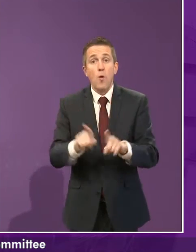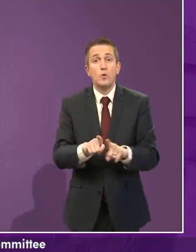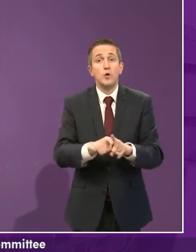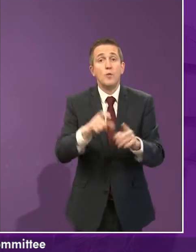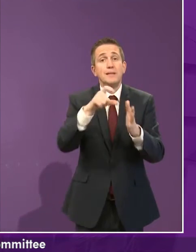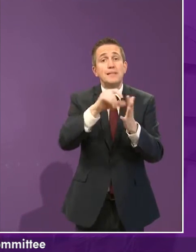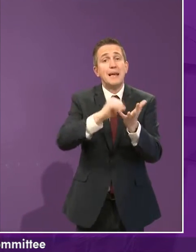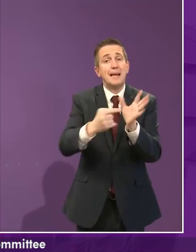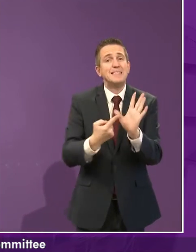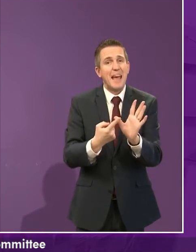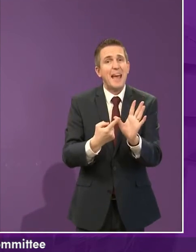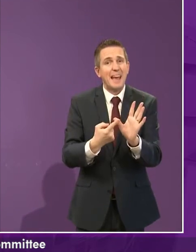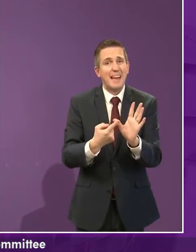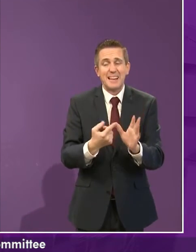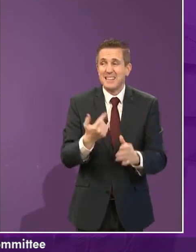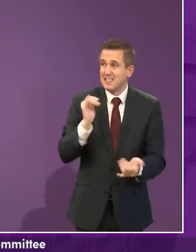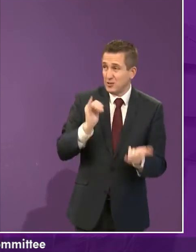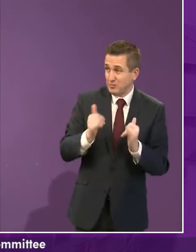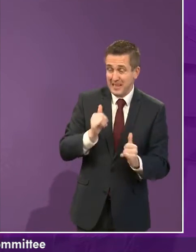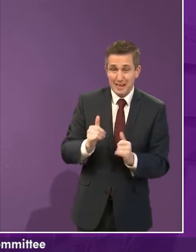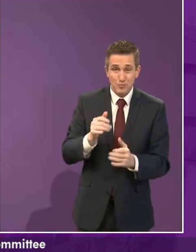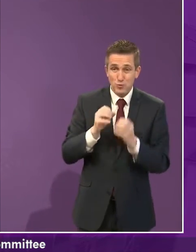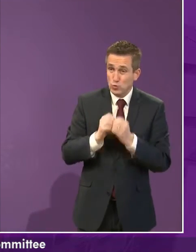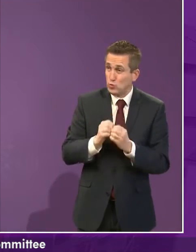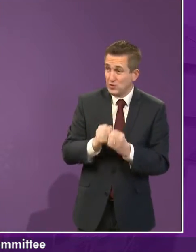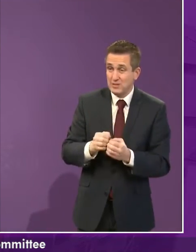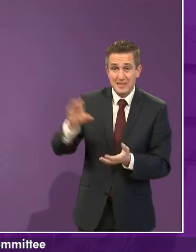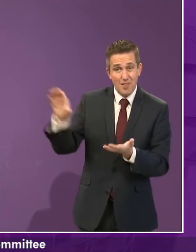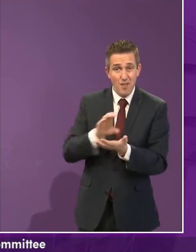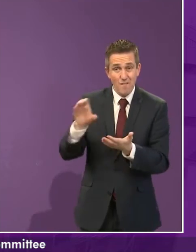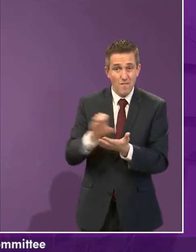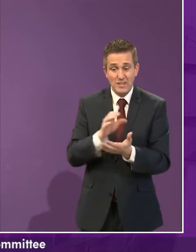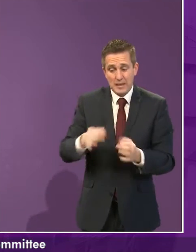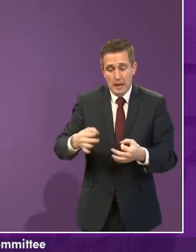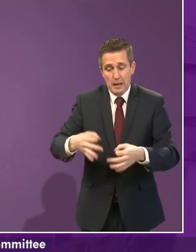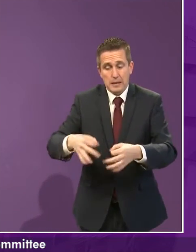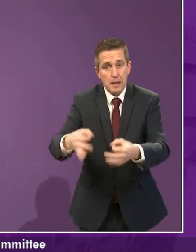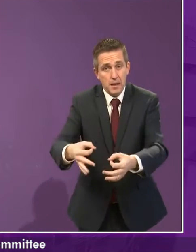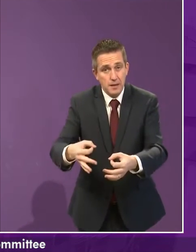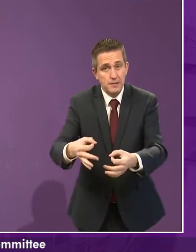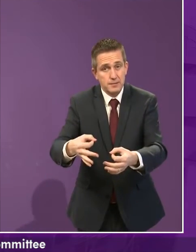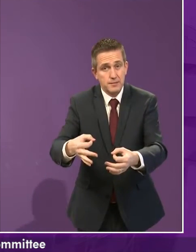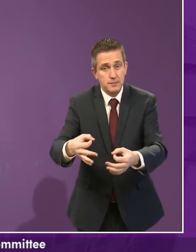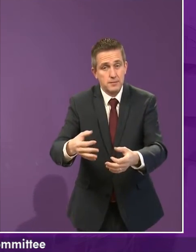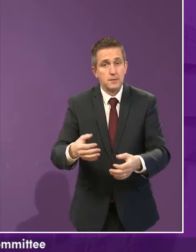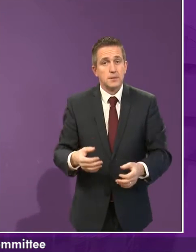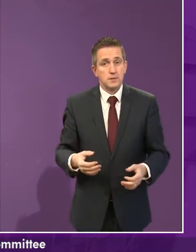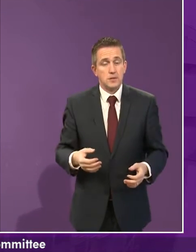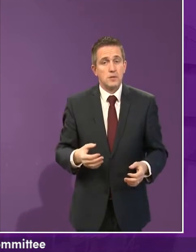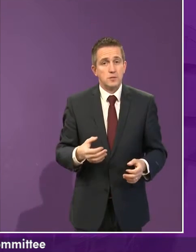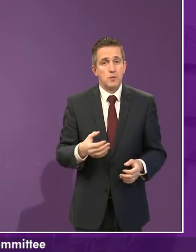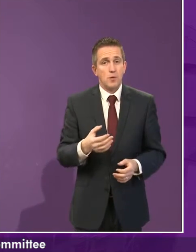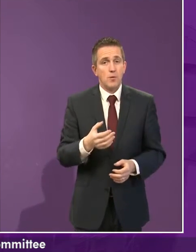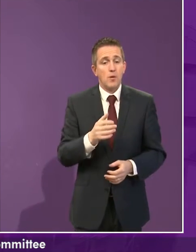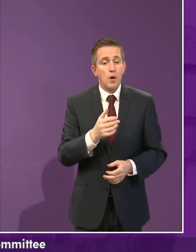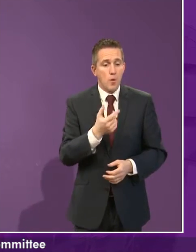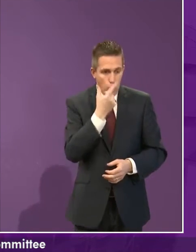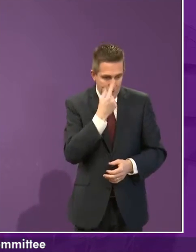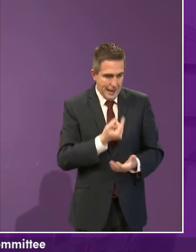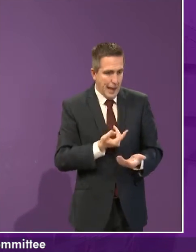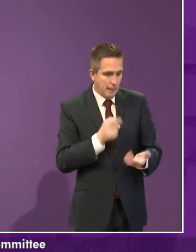funding aspects. It is quite sometimes late for students to get their funding. So I feel as though, yes, we can engage with have